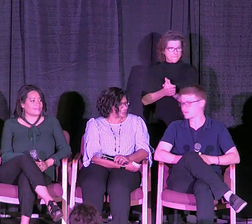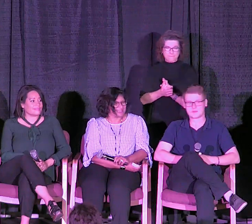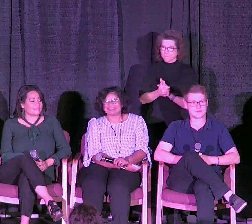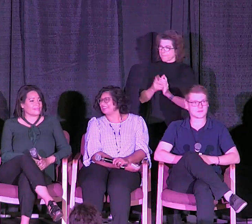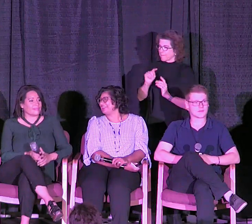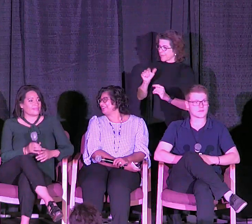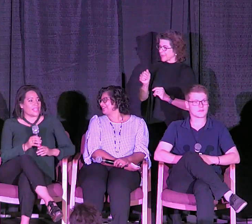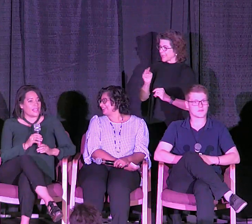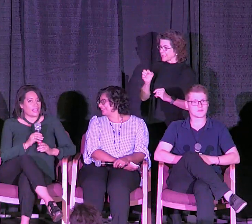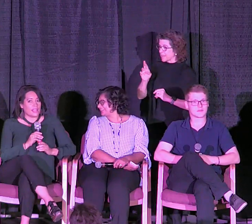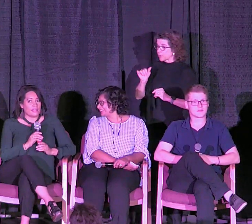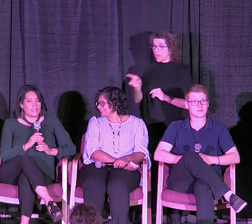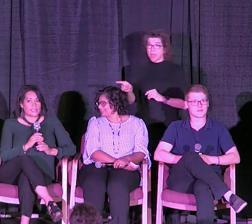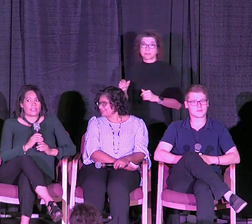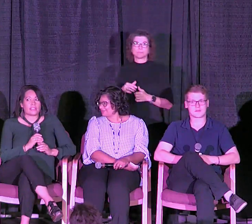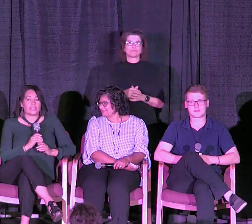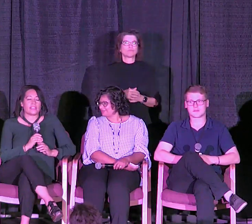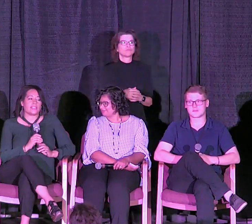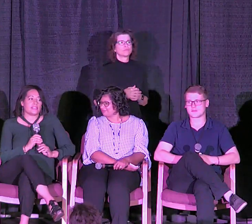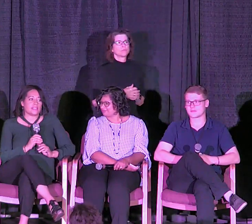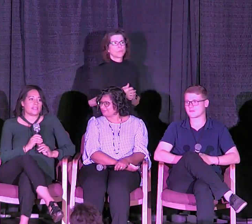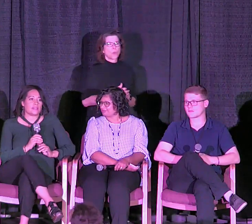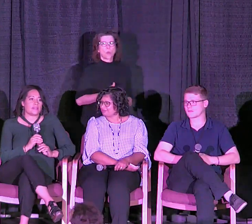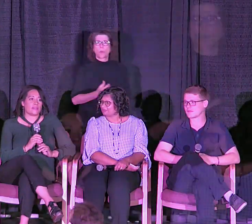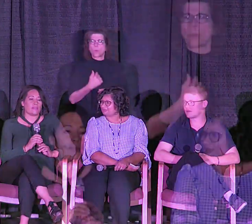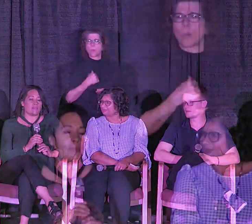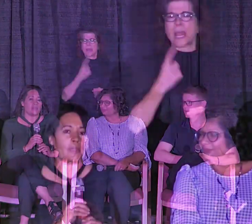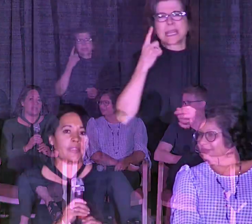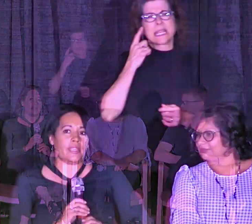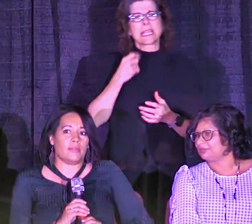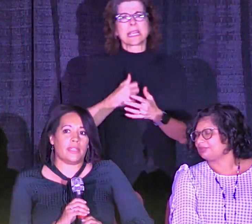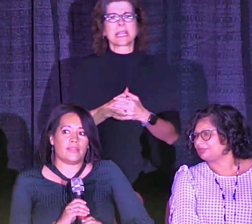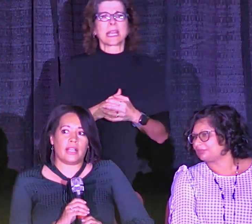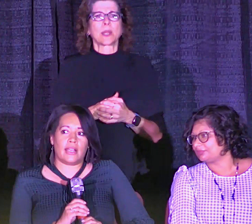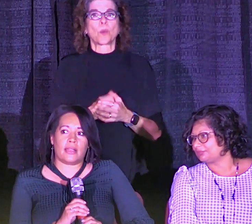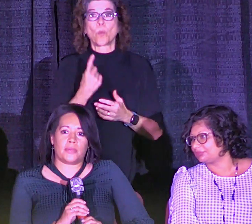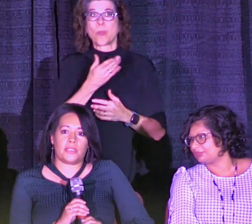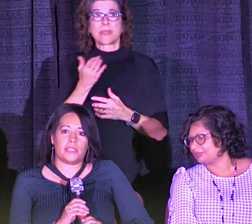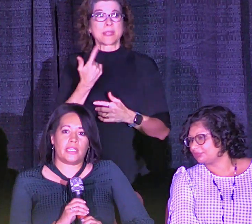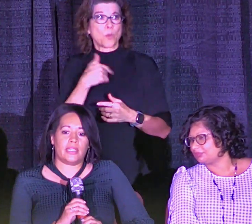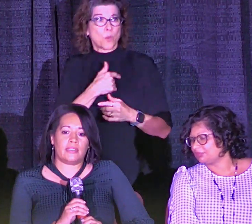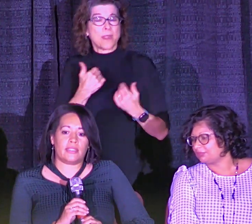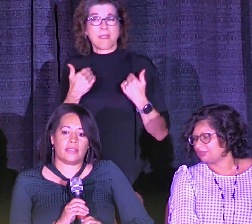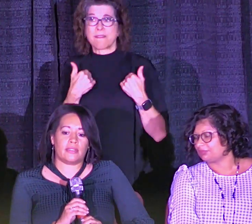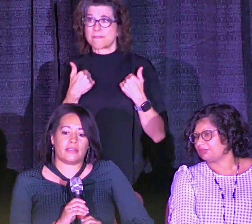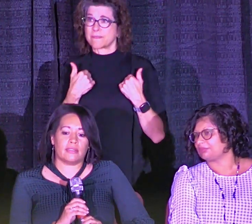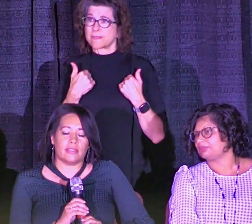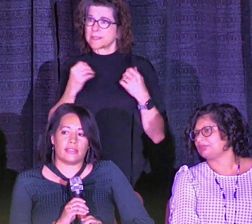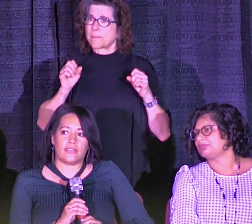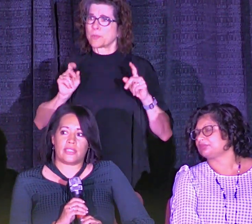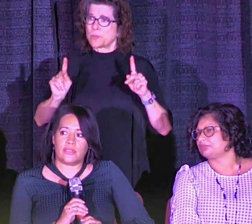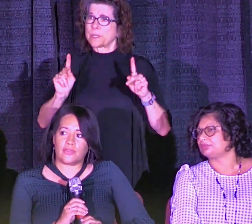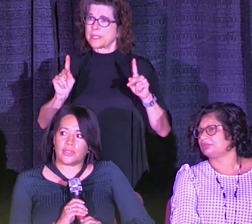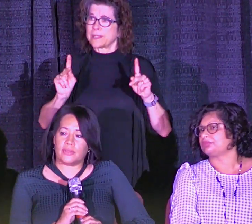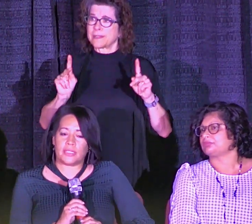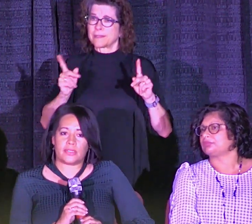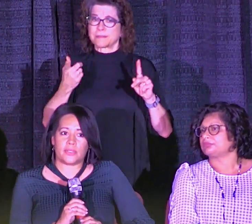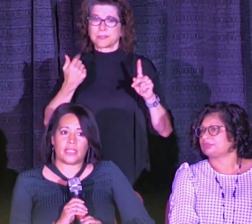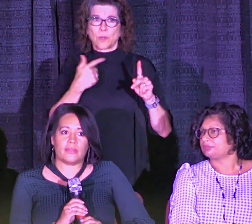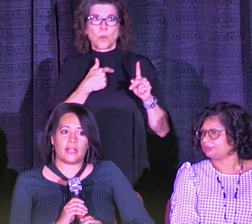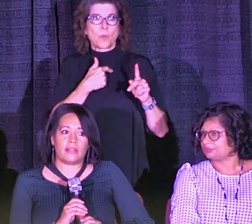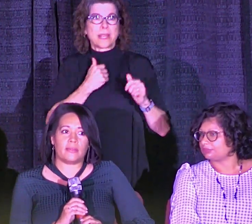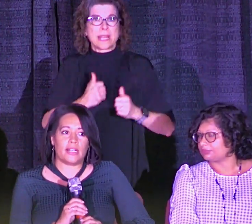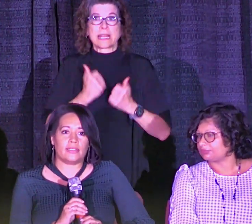Tamara? I would say just the one thing, we have a lot of opportunity to live into fully